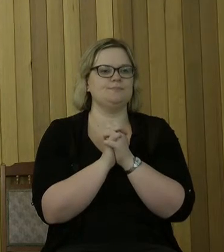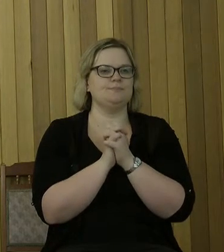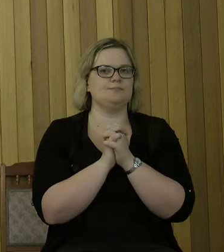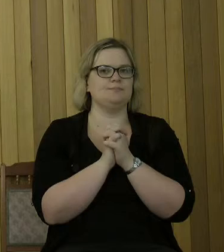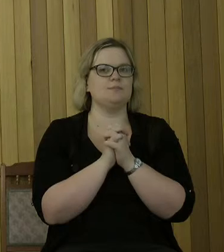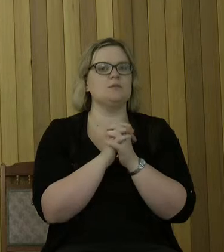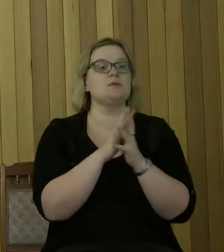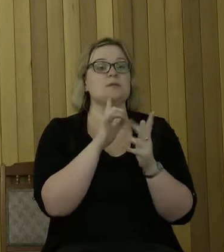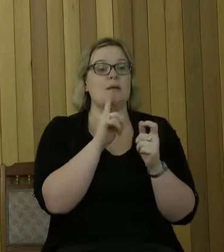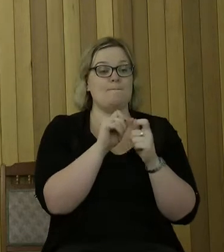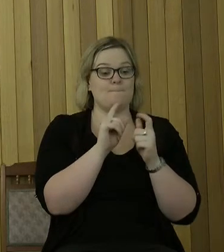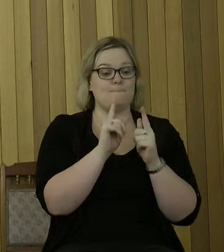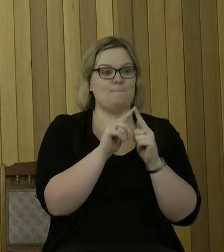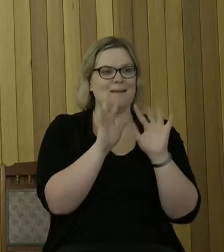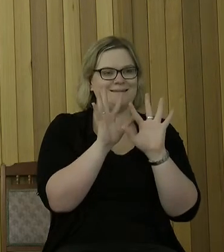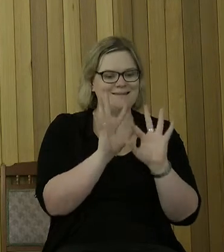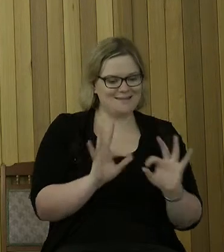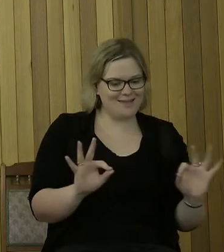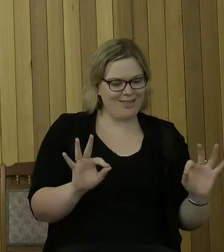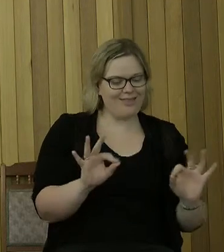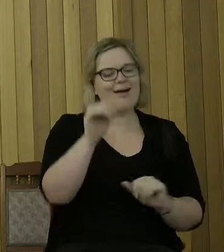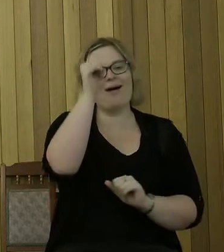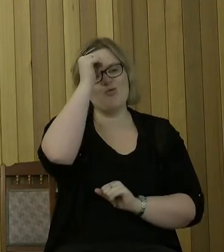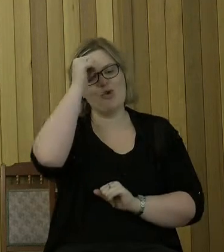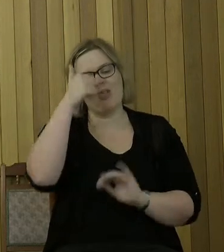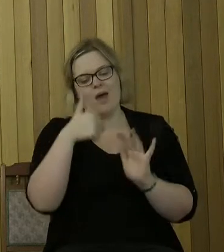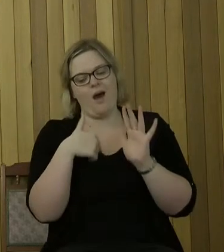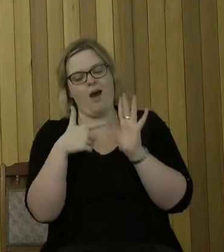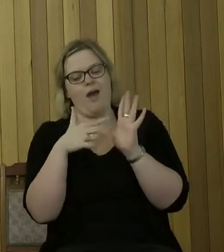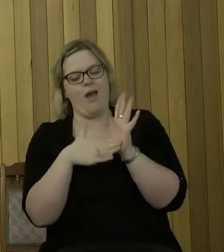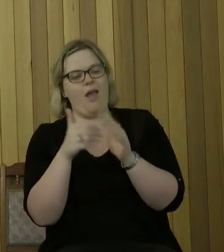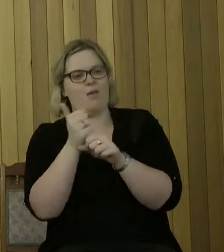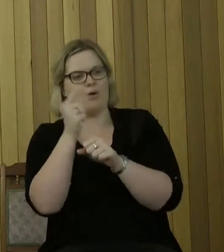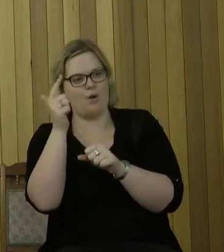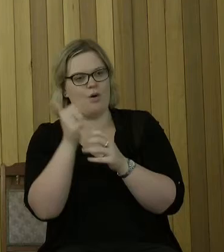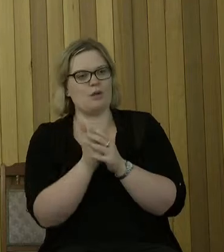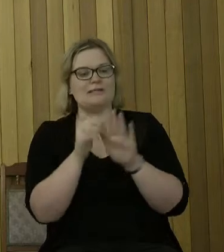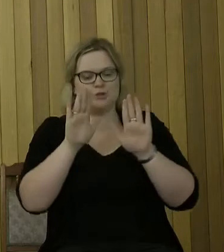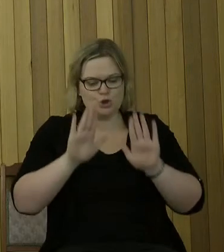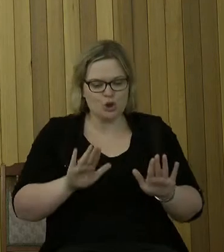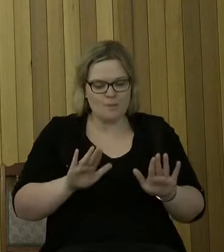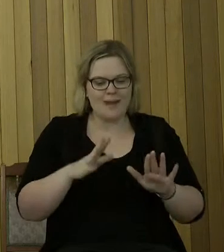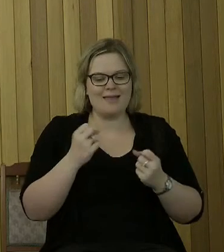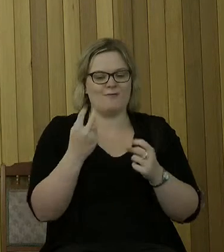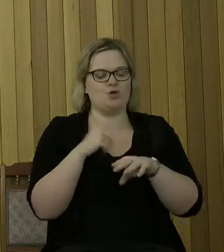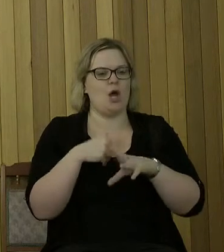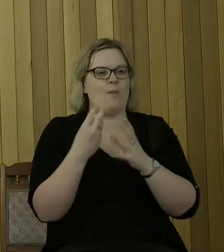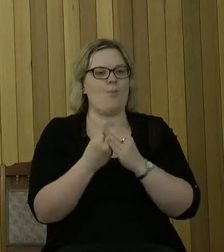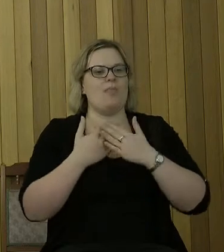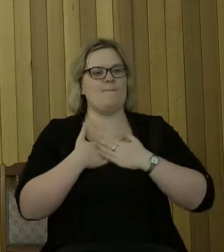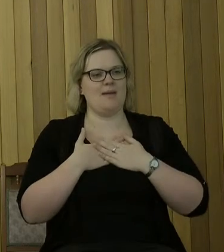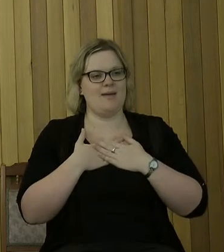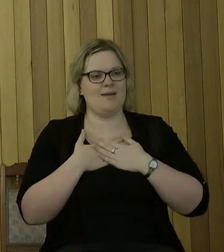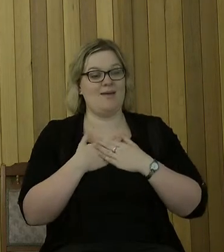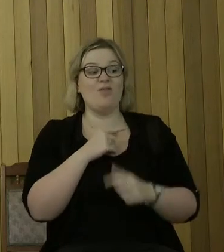Be still and know that I am God. Stop and spend time with me. They